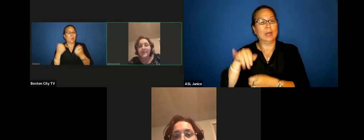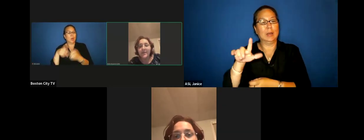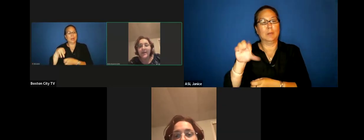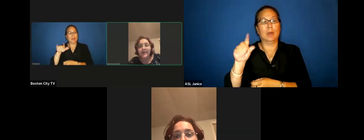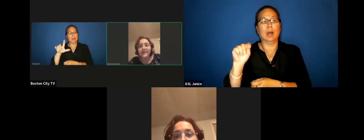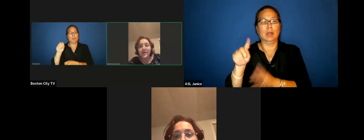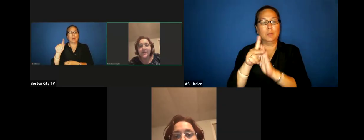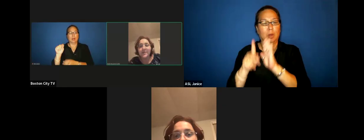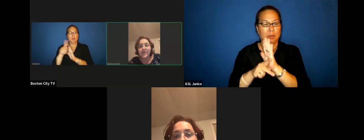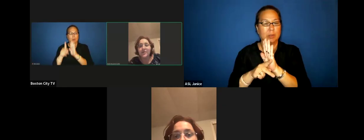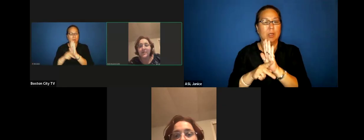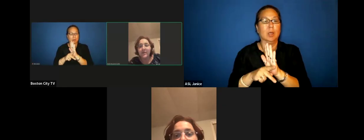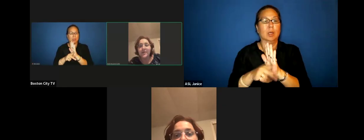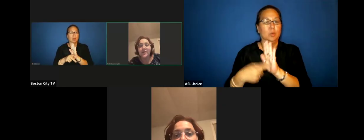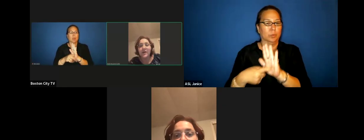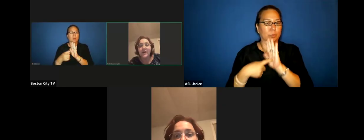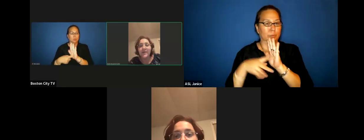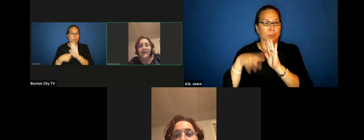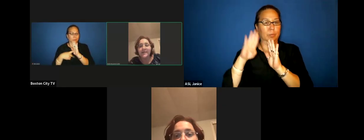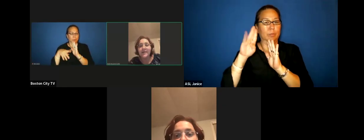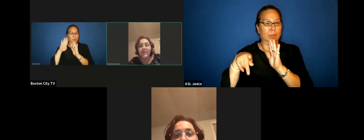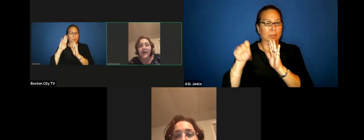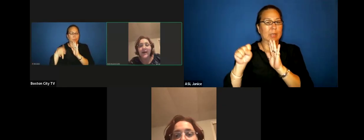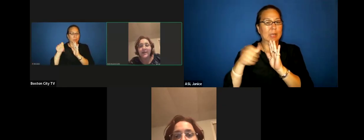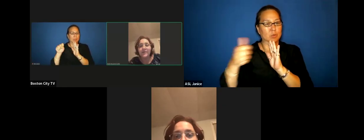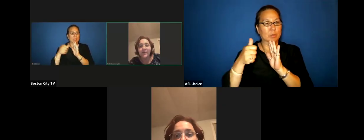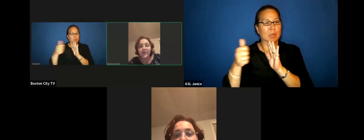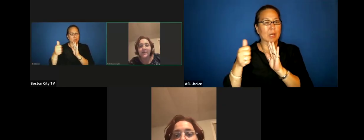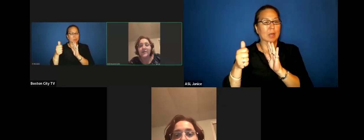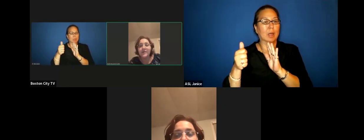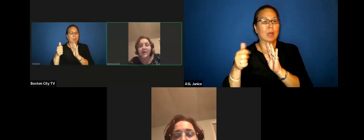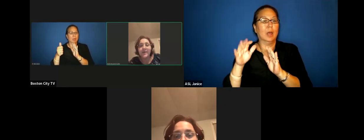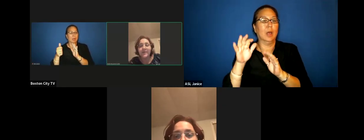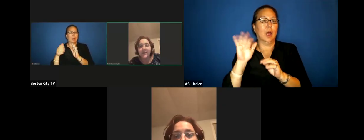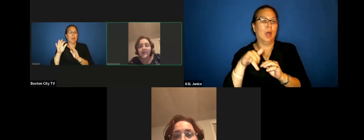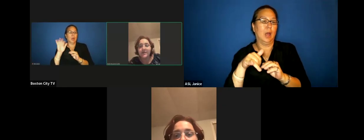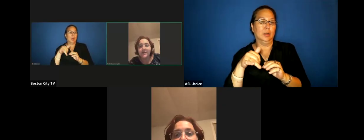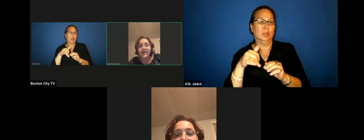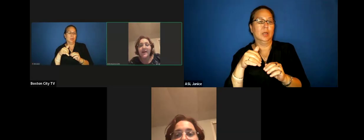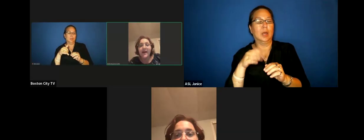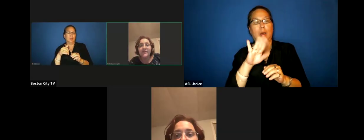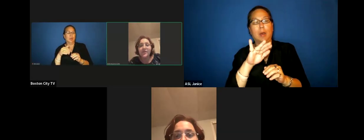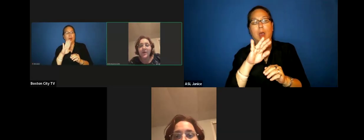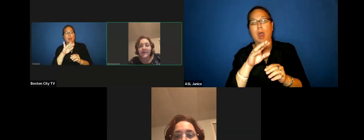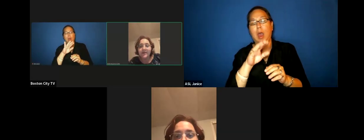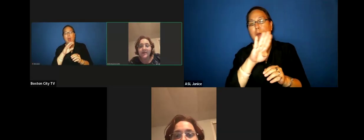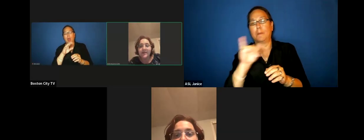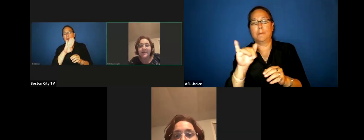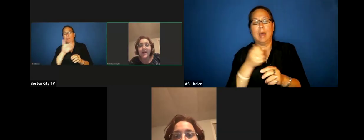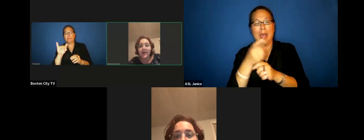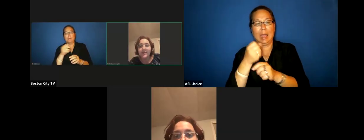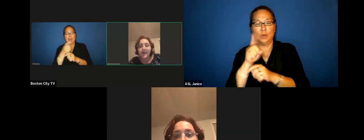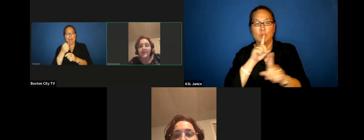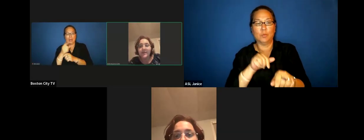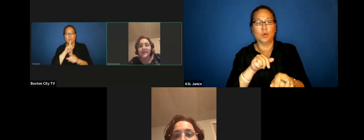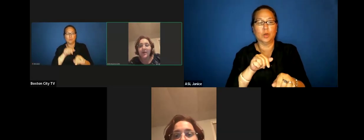requiring the BPS transportation to publish anonymized biannual reports on stop eliminations, average walking distances,